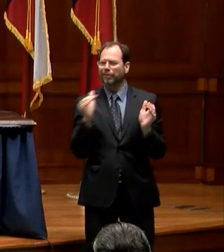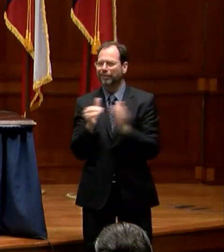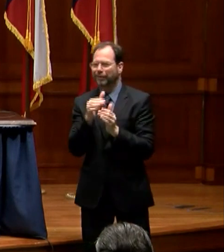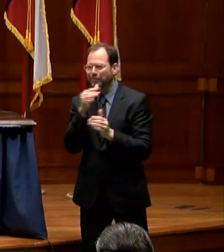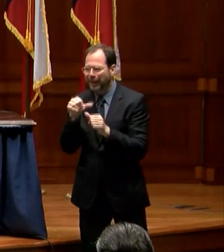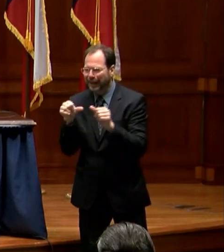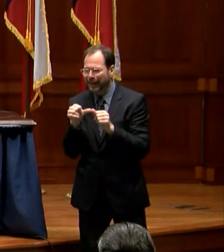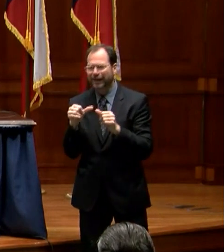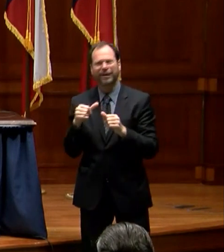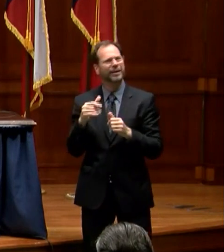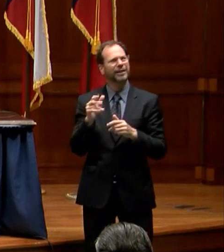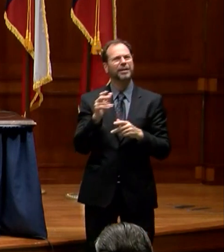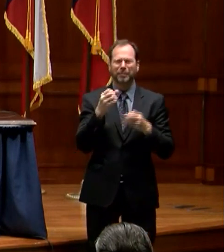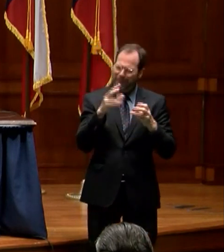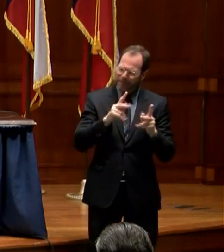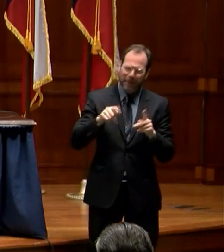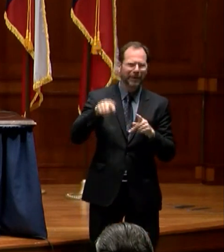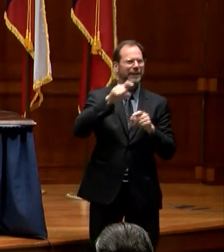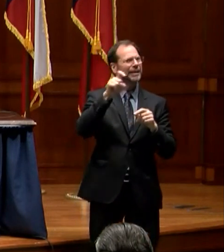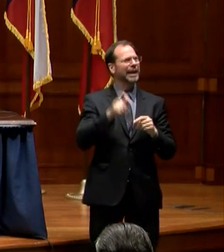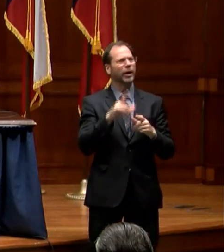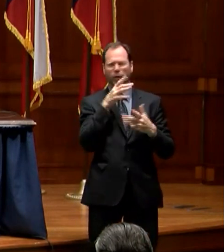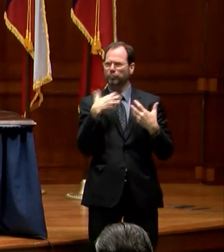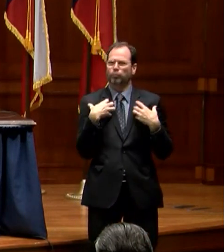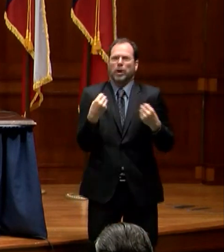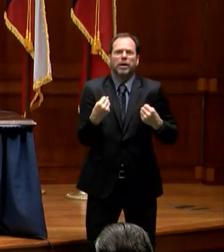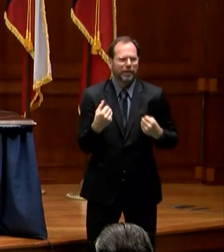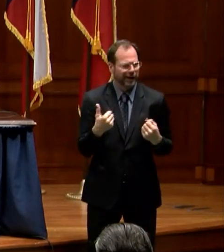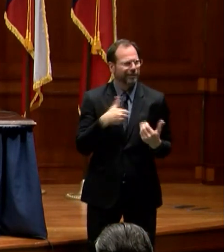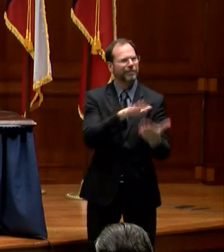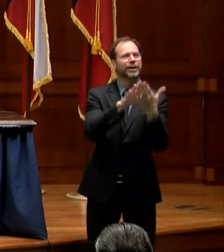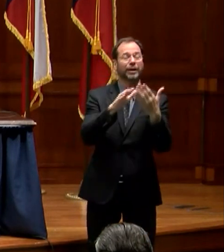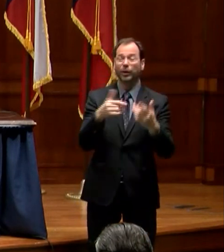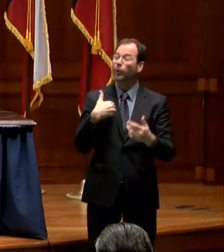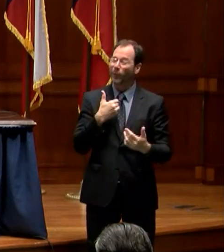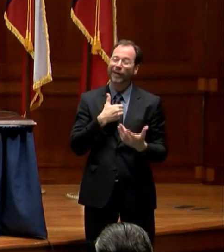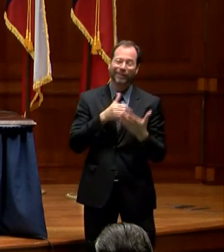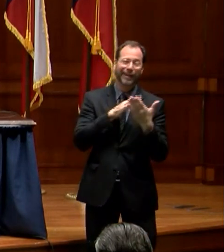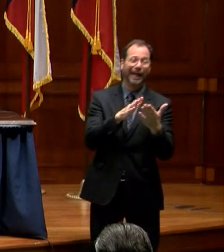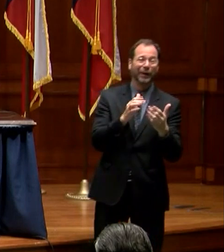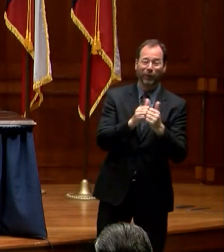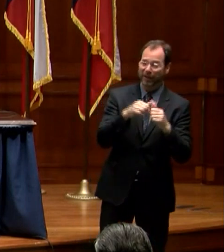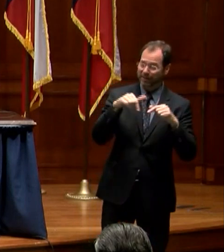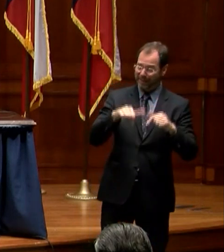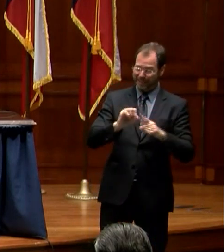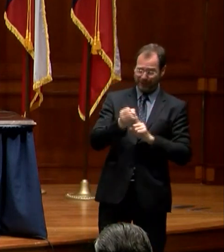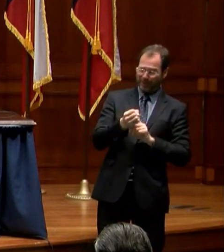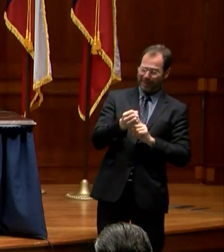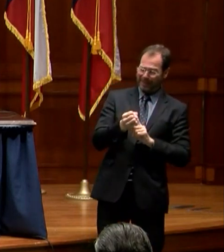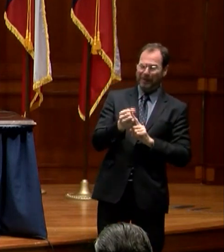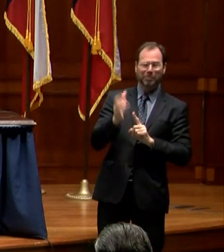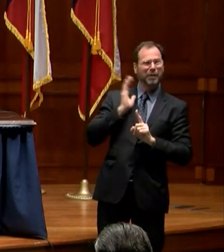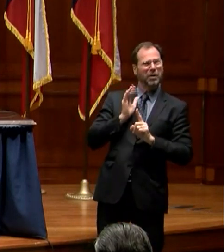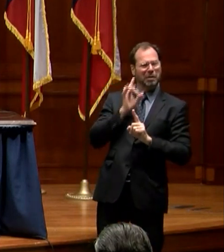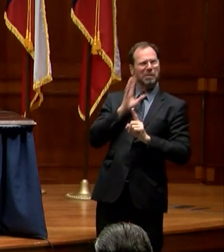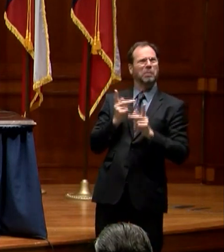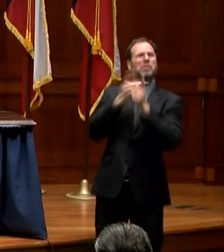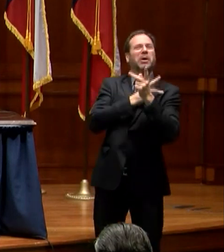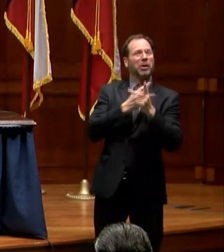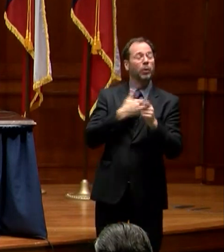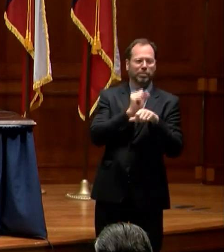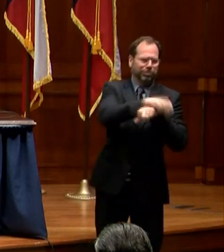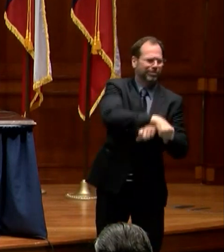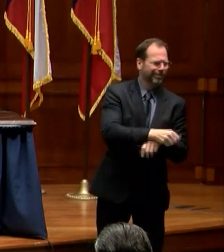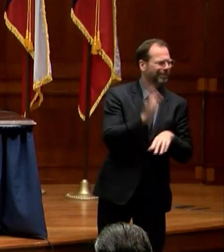state of Texas who are resilient. We've dealt with challenges bigger than this in the past. And just as we were able to overcome